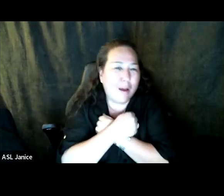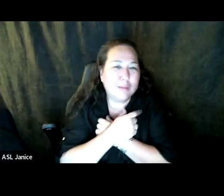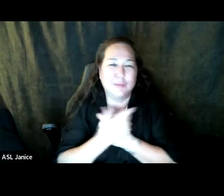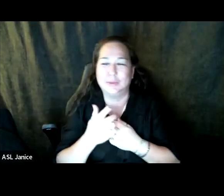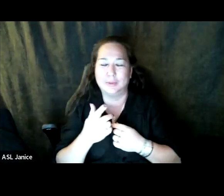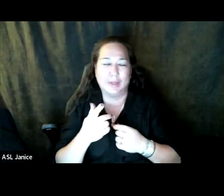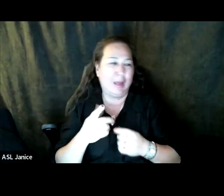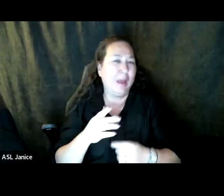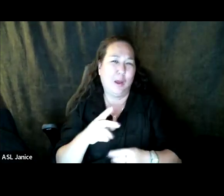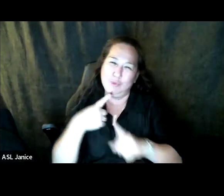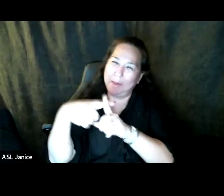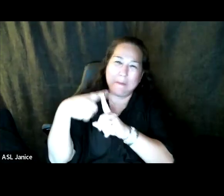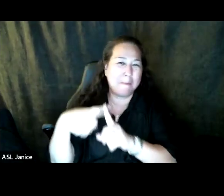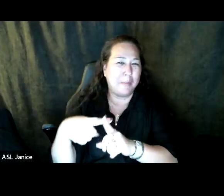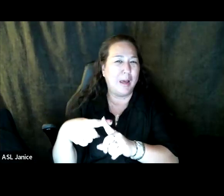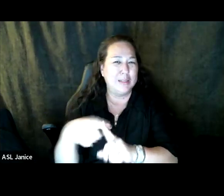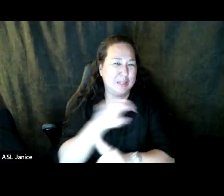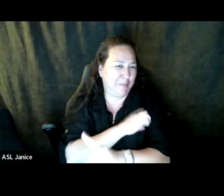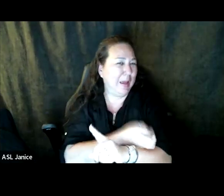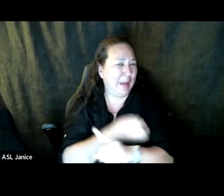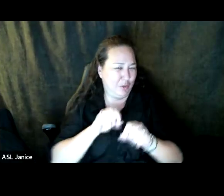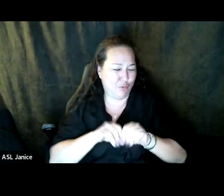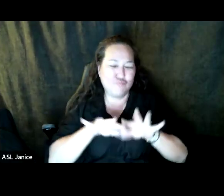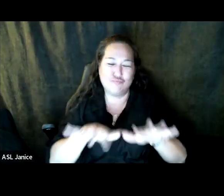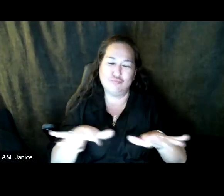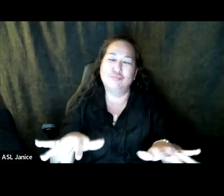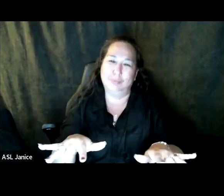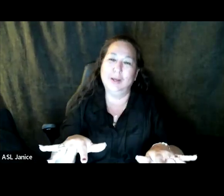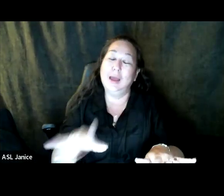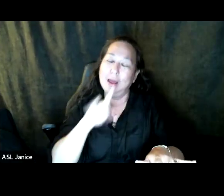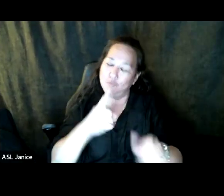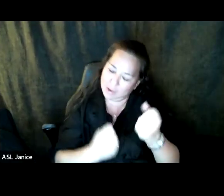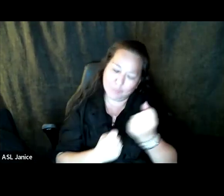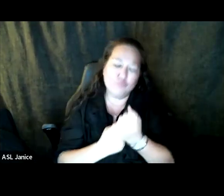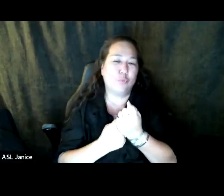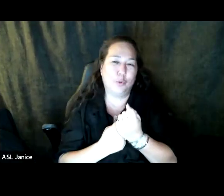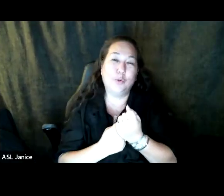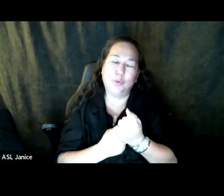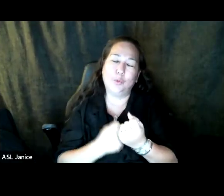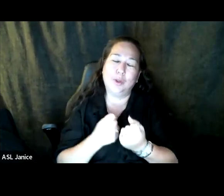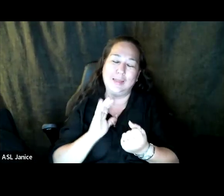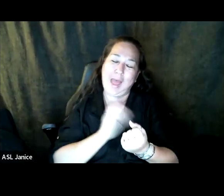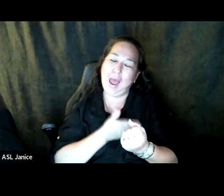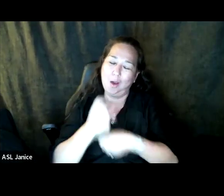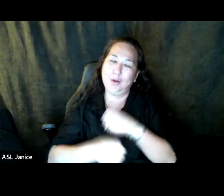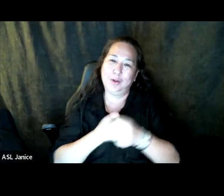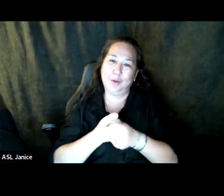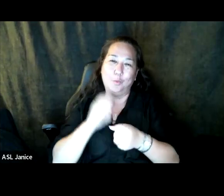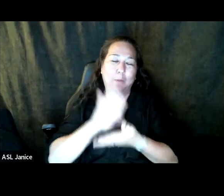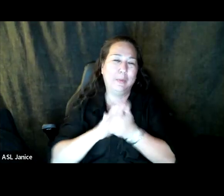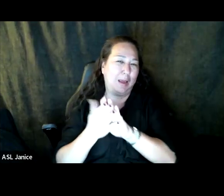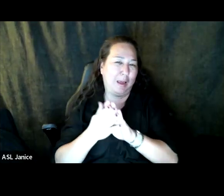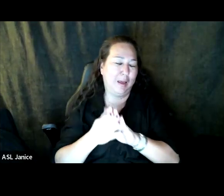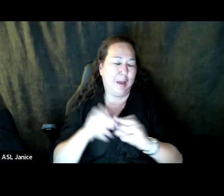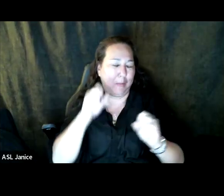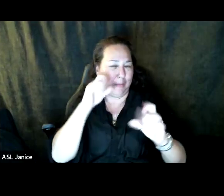our schools. And it just reaffirmed that we're just going to have an amazing year. Students from the Horace Mann School for the Deaf and Hard